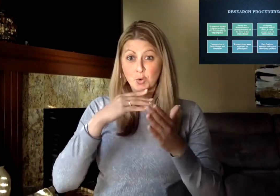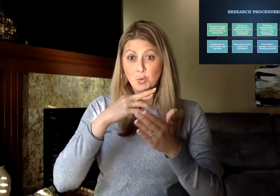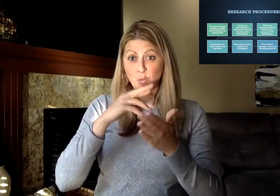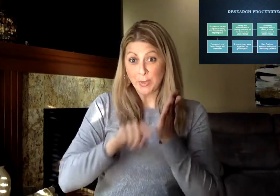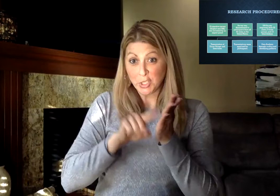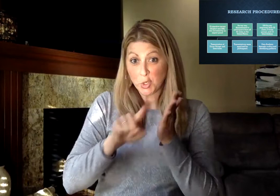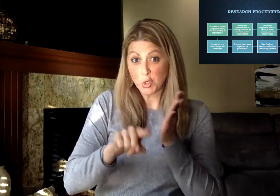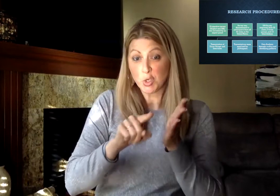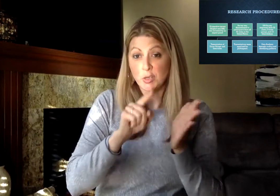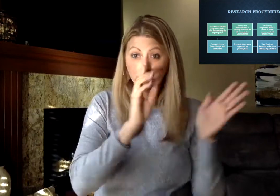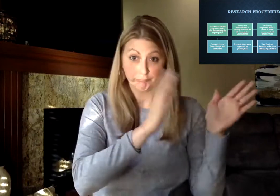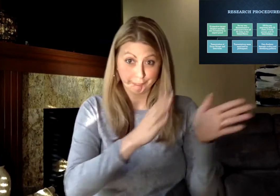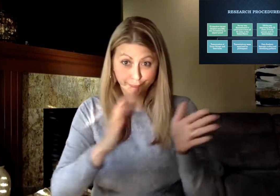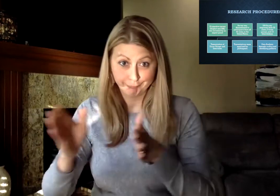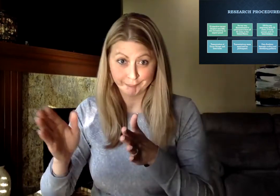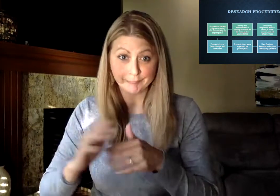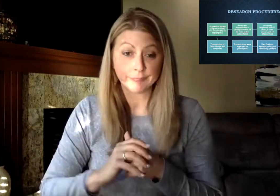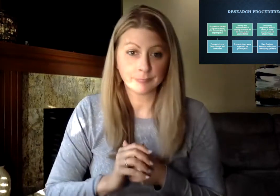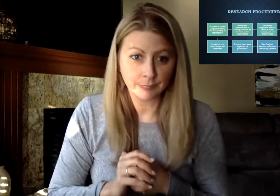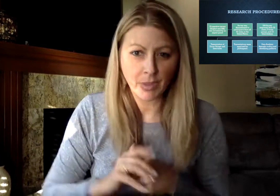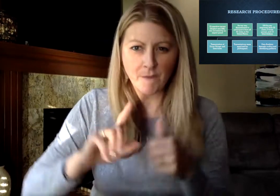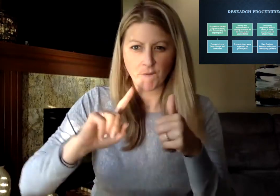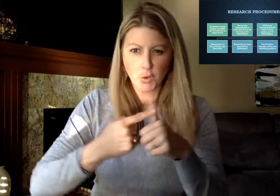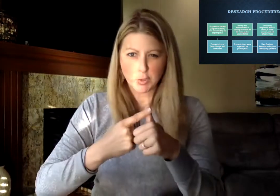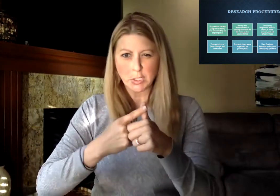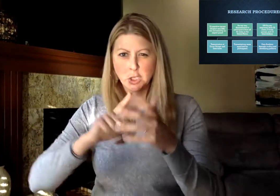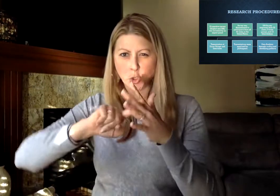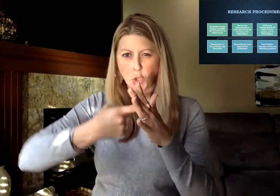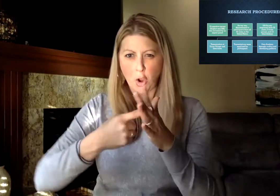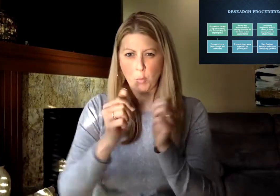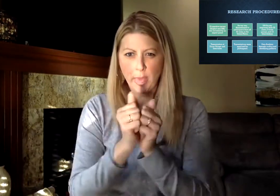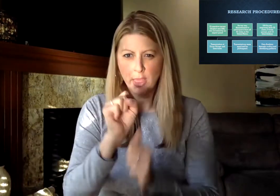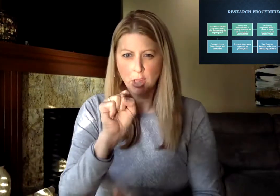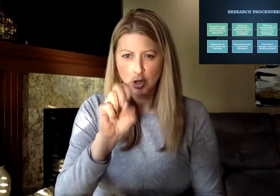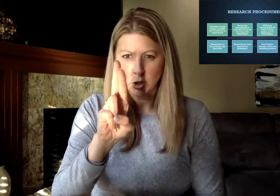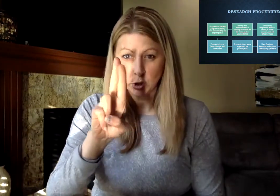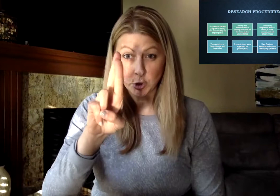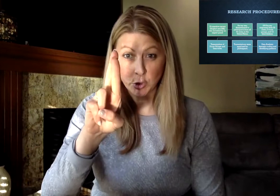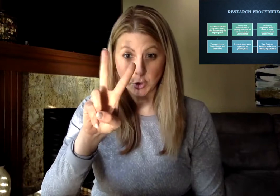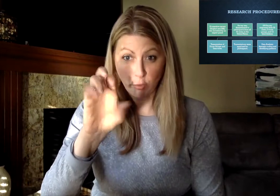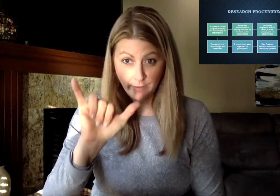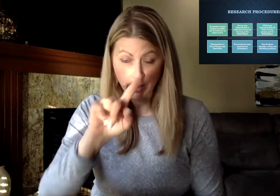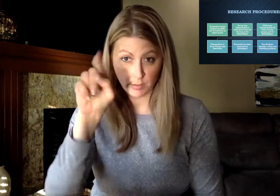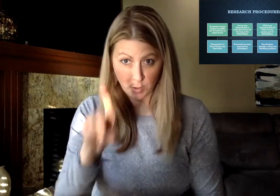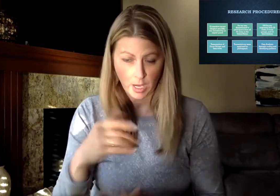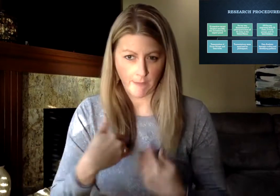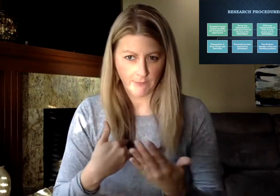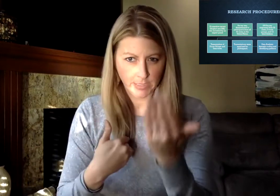Okay, this is my research procedures. First, I started with a survey, a